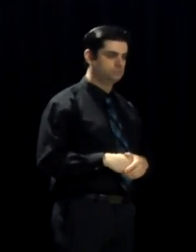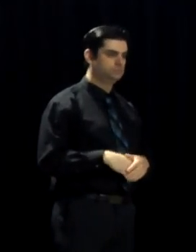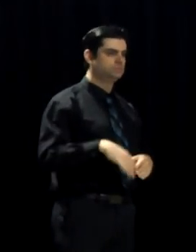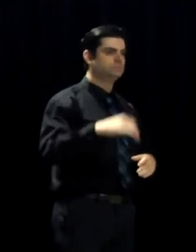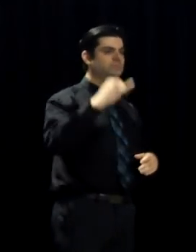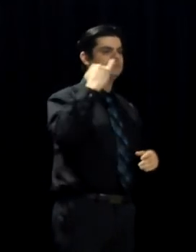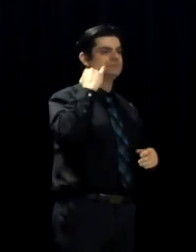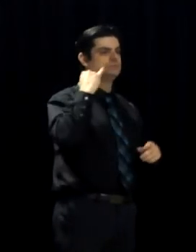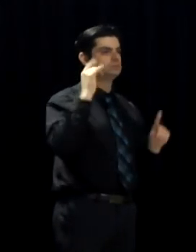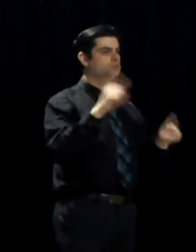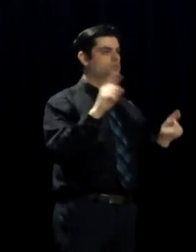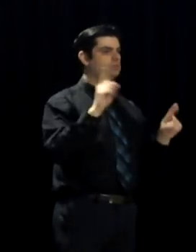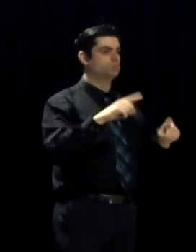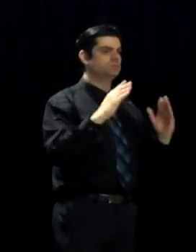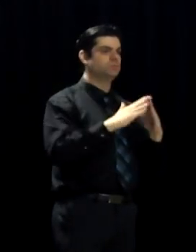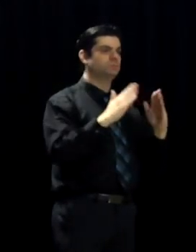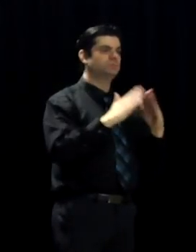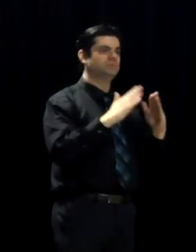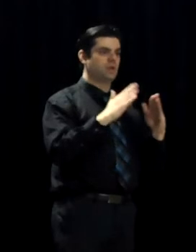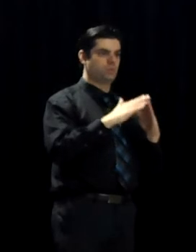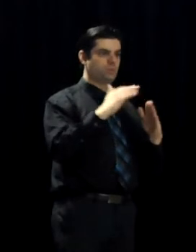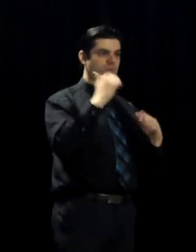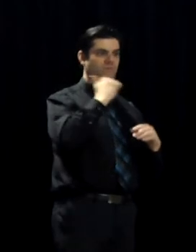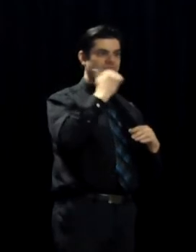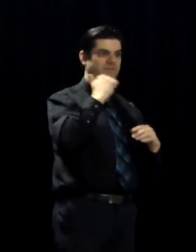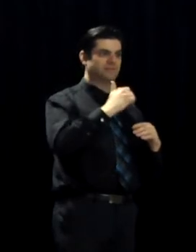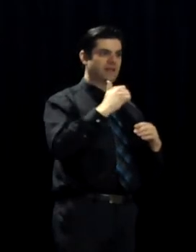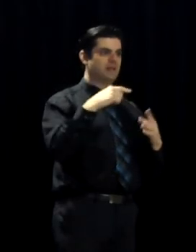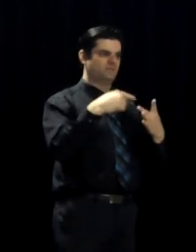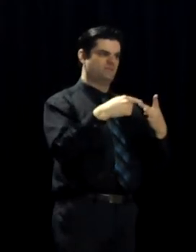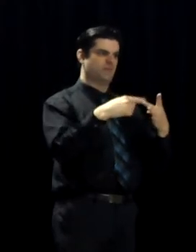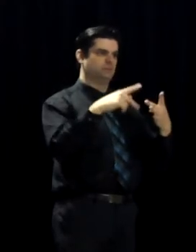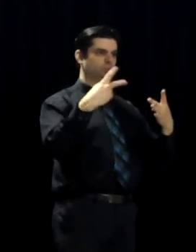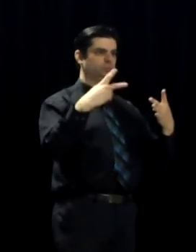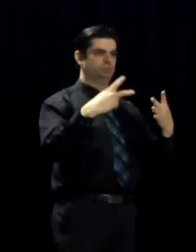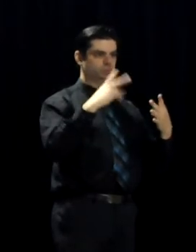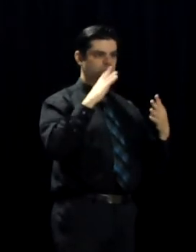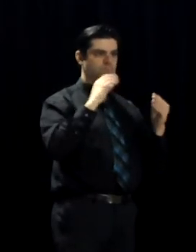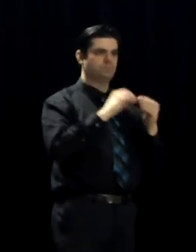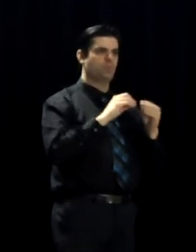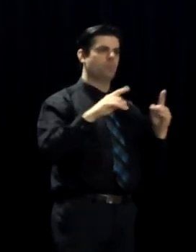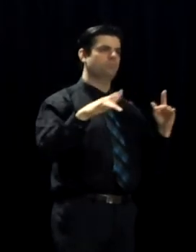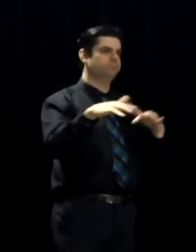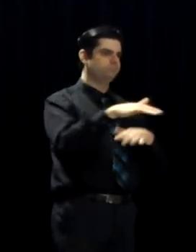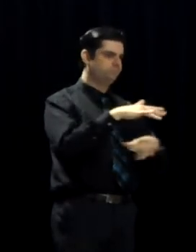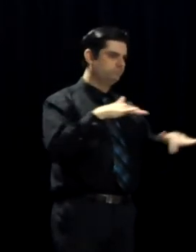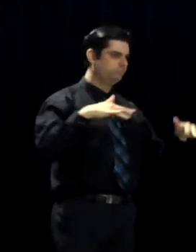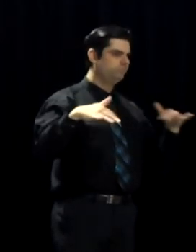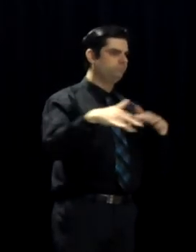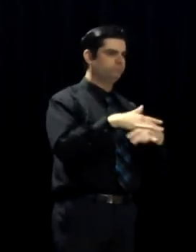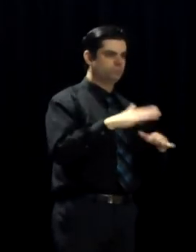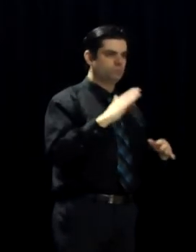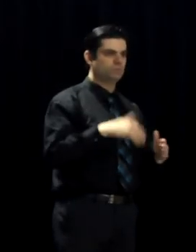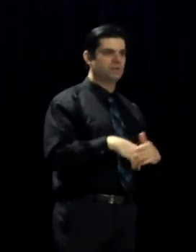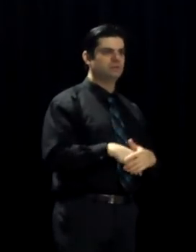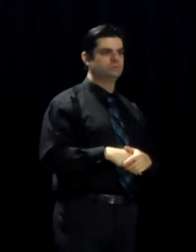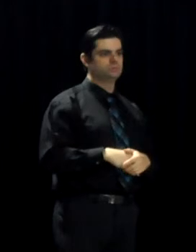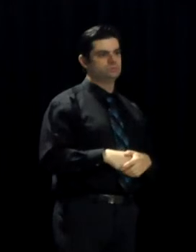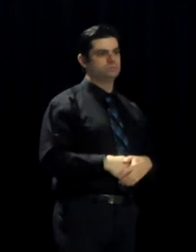to bring back density to your downtowns, and you'll see more people. It'll give you that sense of